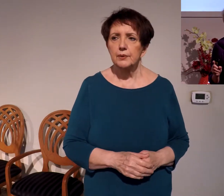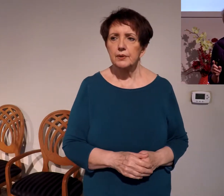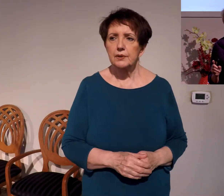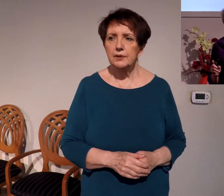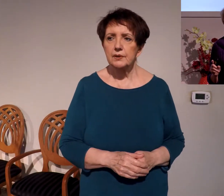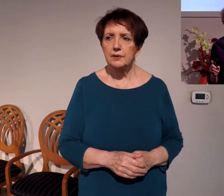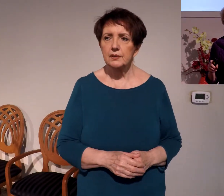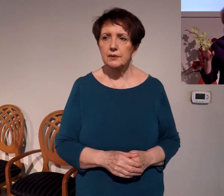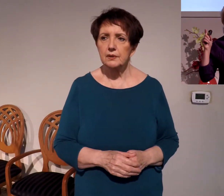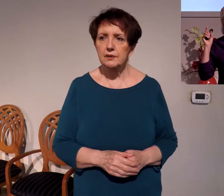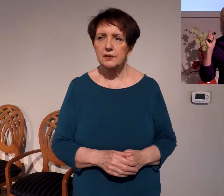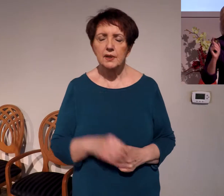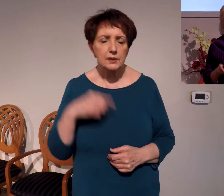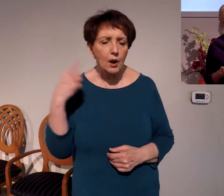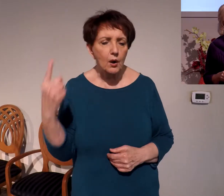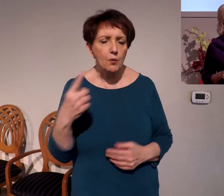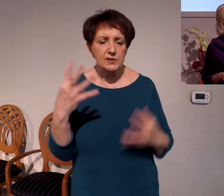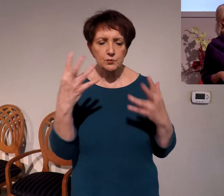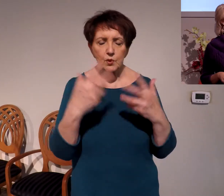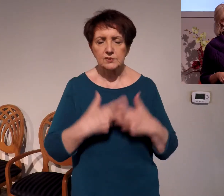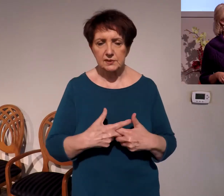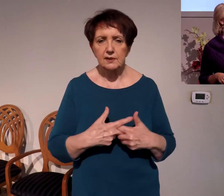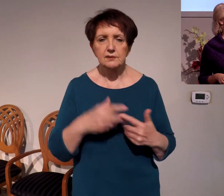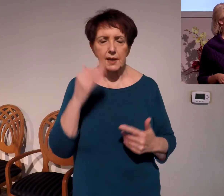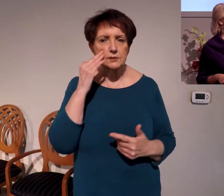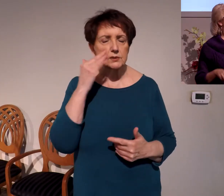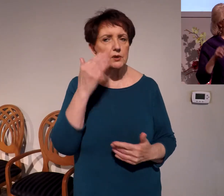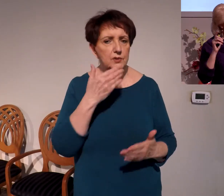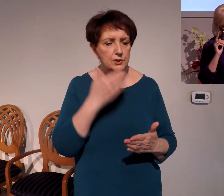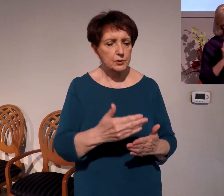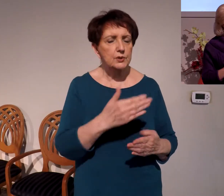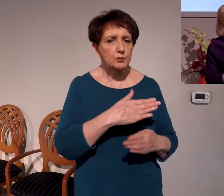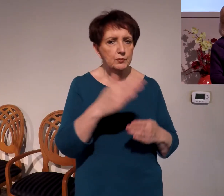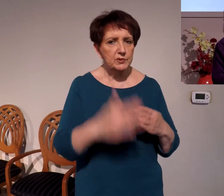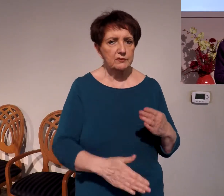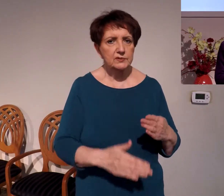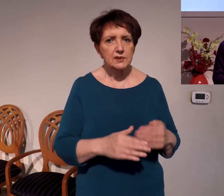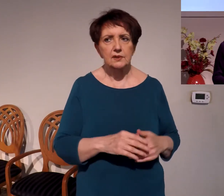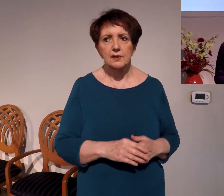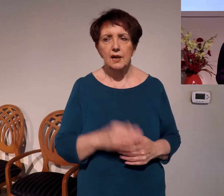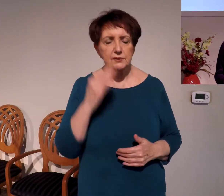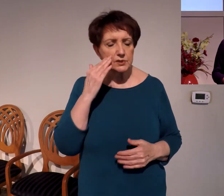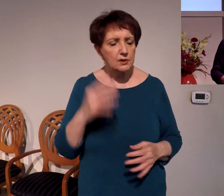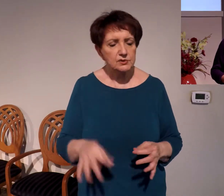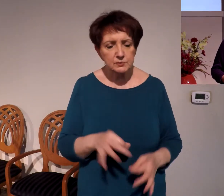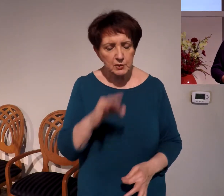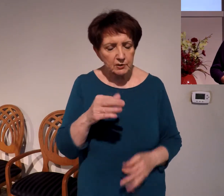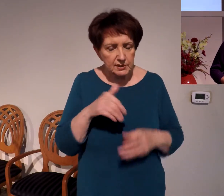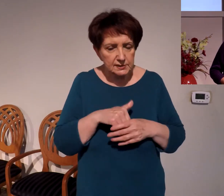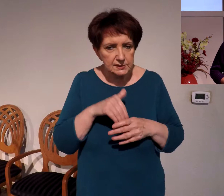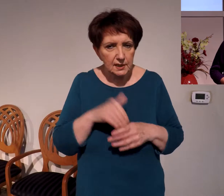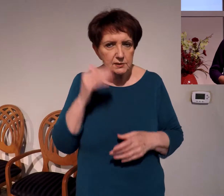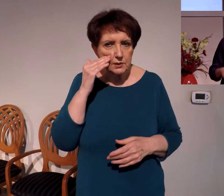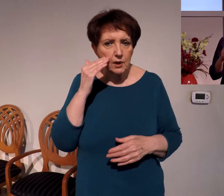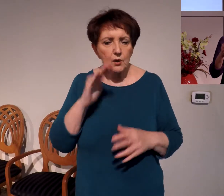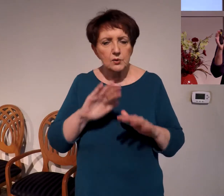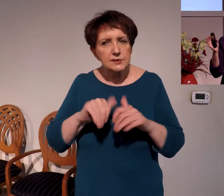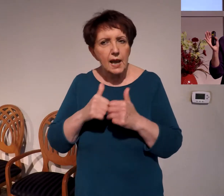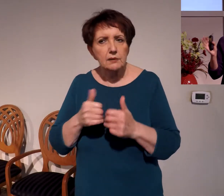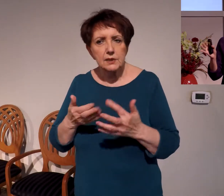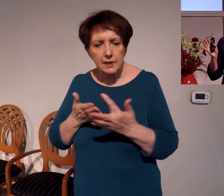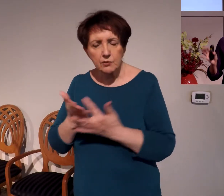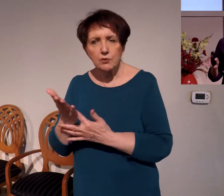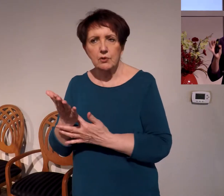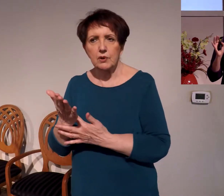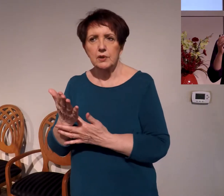out. Somehow I know that good comes of this. Somehow I know Spirit within me knows how to get through this. it